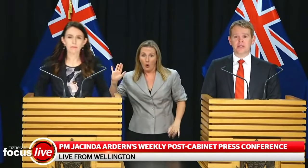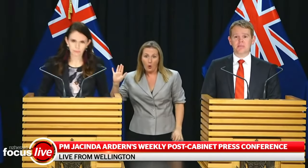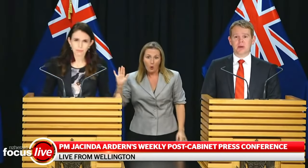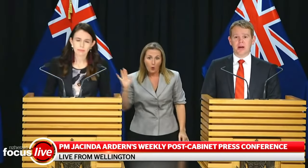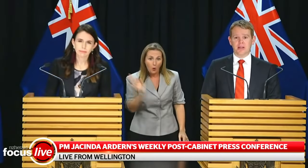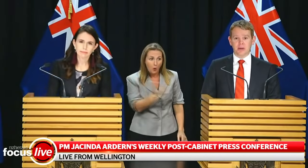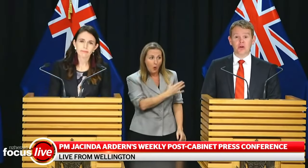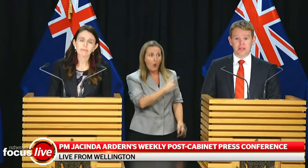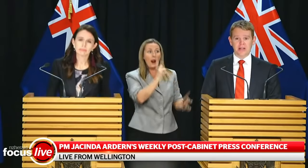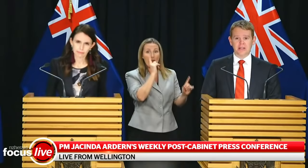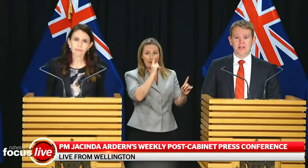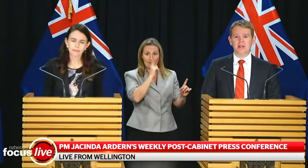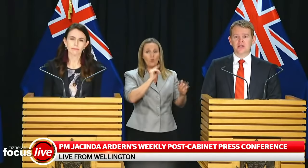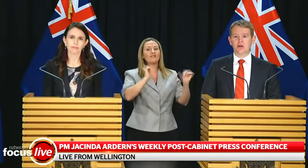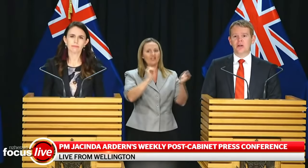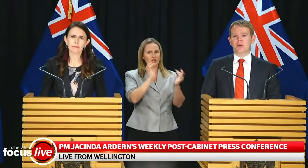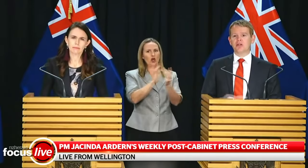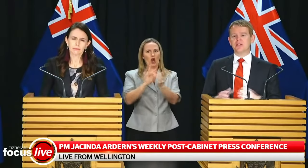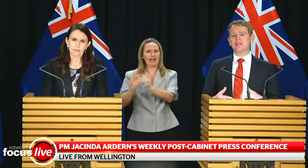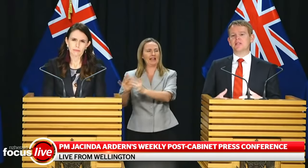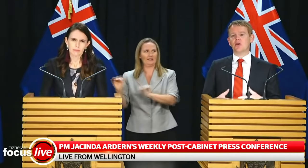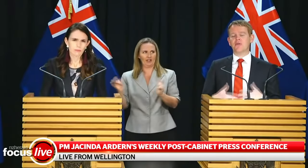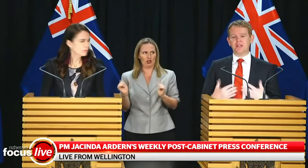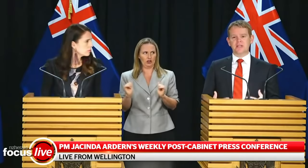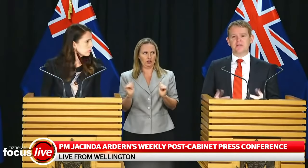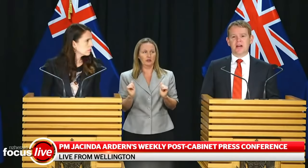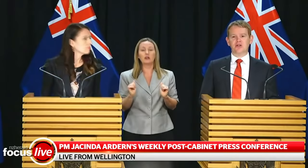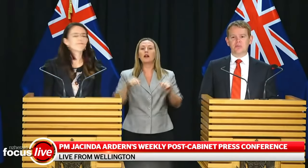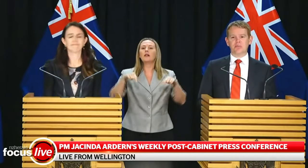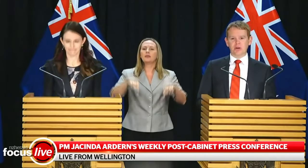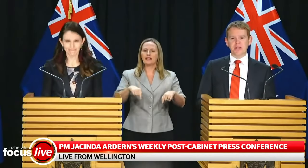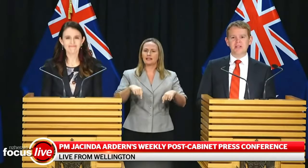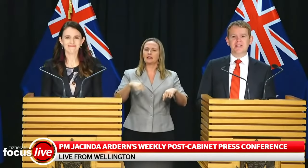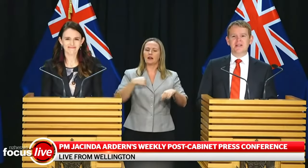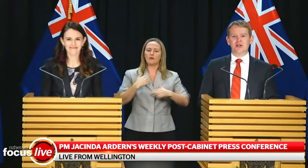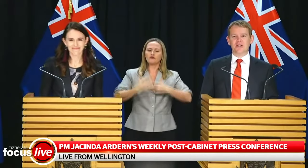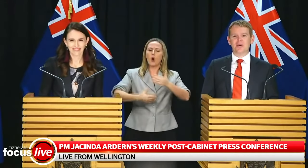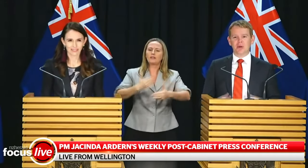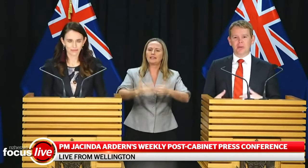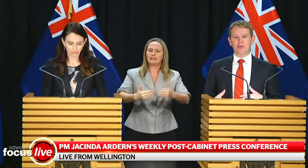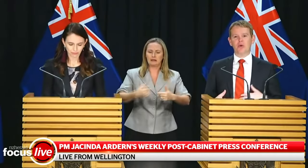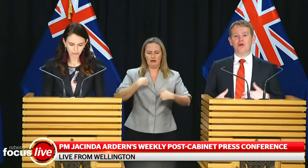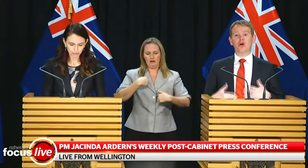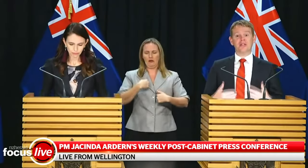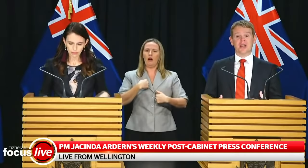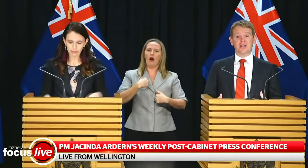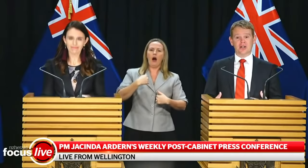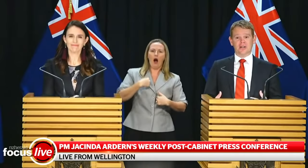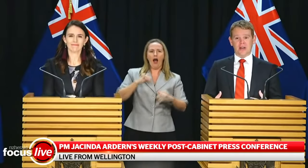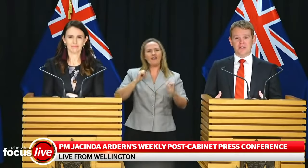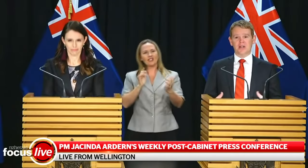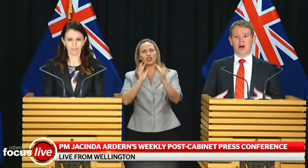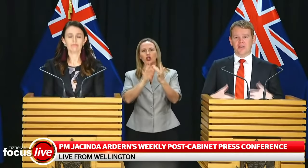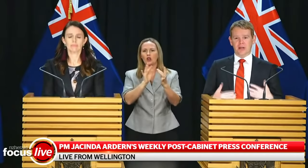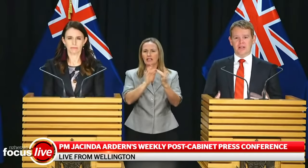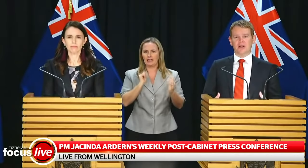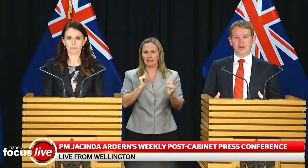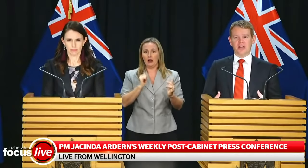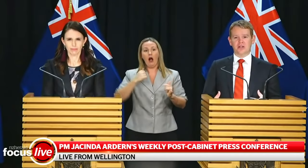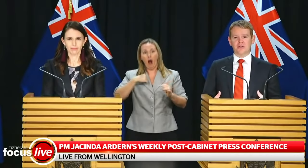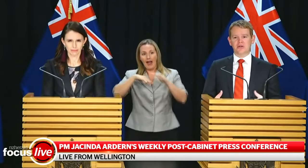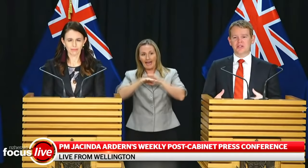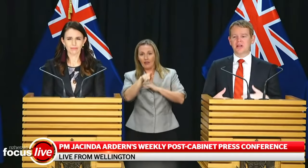those has been contacted. So because this is a self-identification process, so these people are people who have got in touch, and if they've said, I have